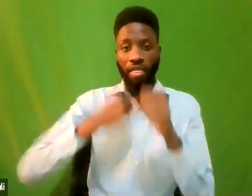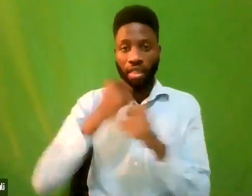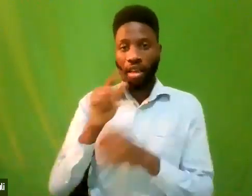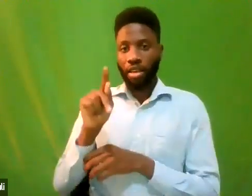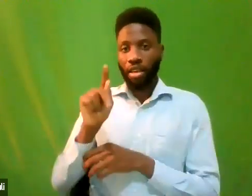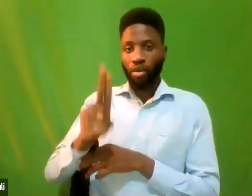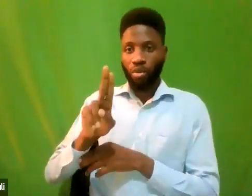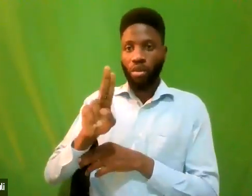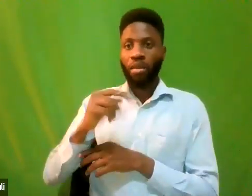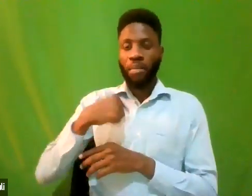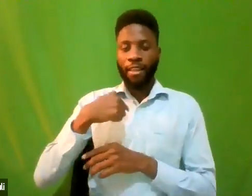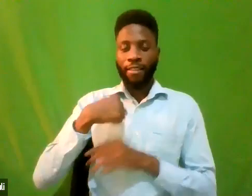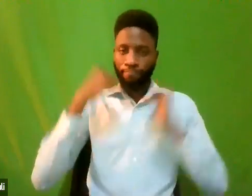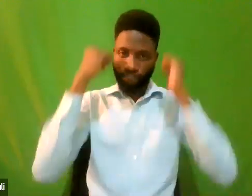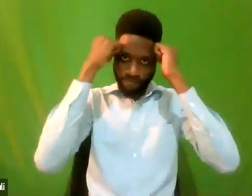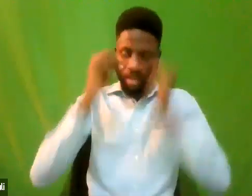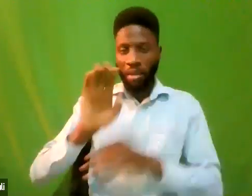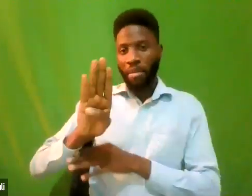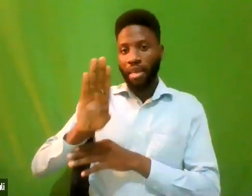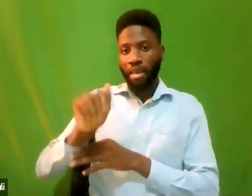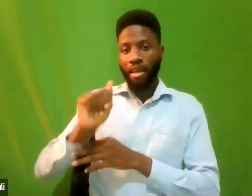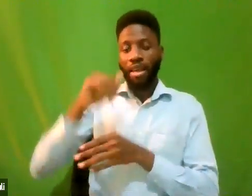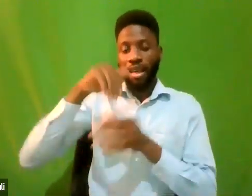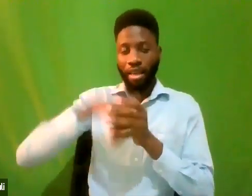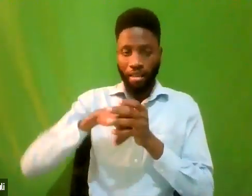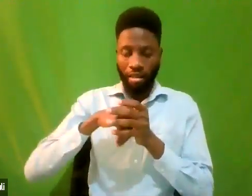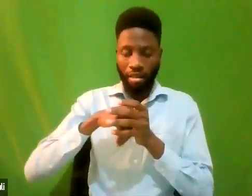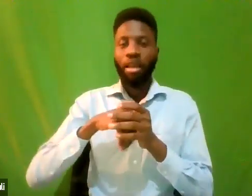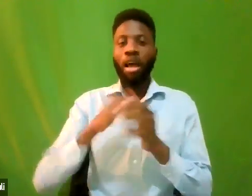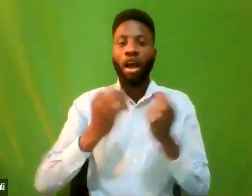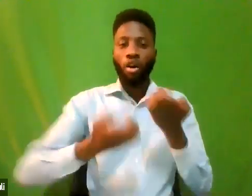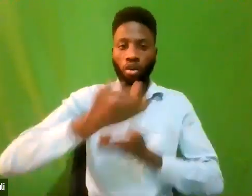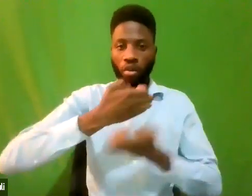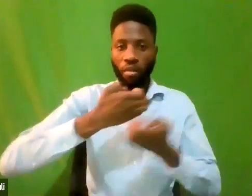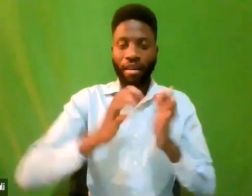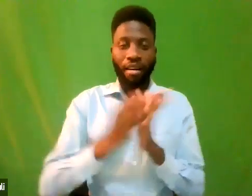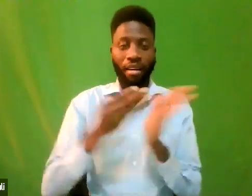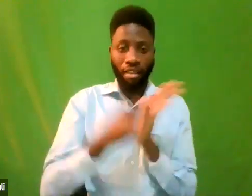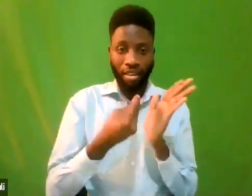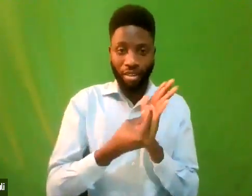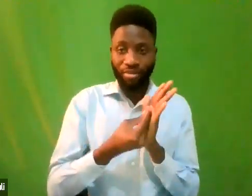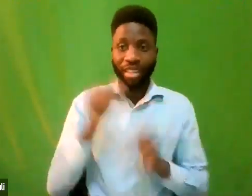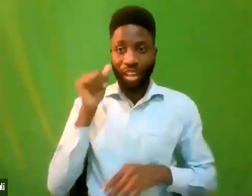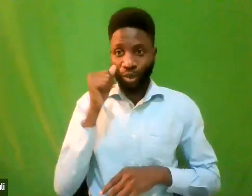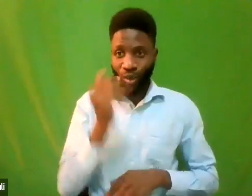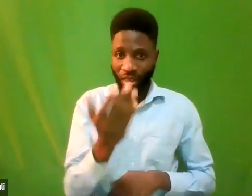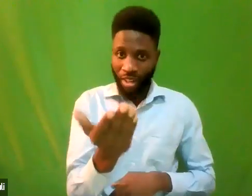a bachelor's degree in economics and finance. And to Ashura, I have the